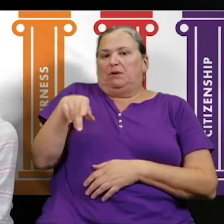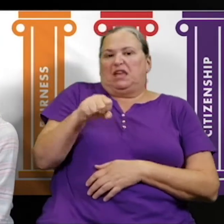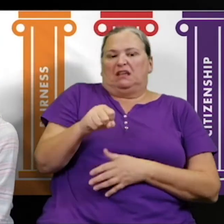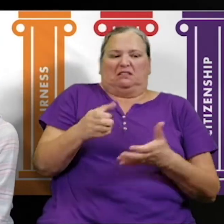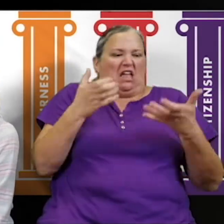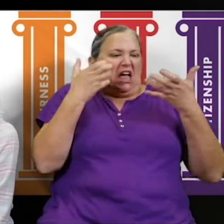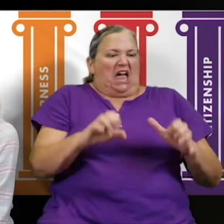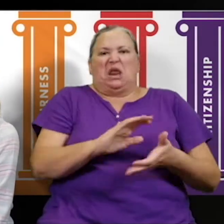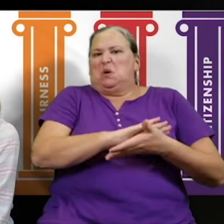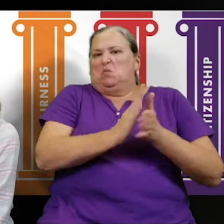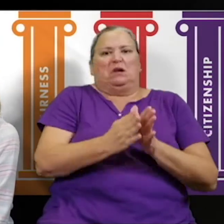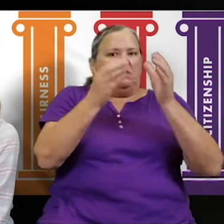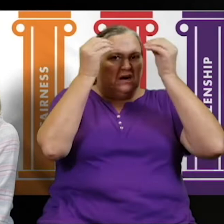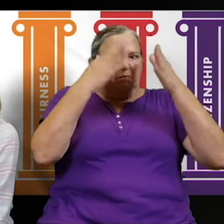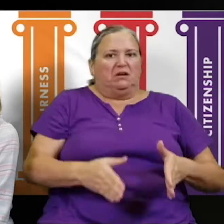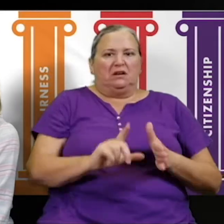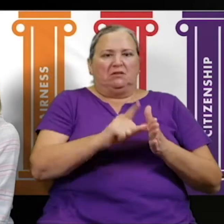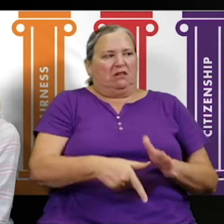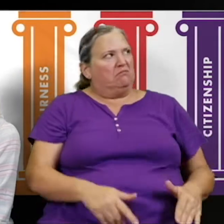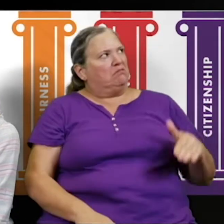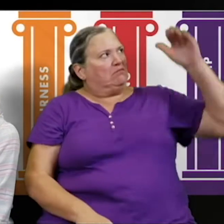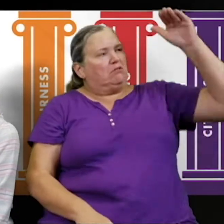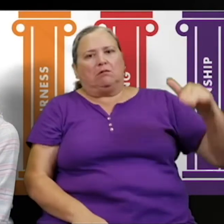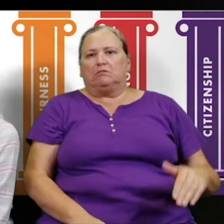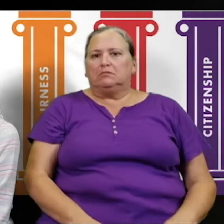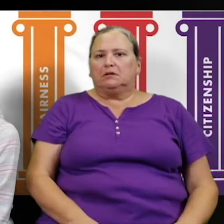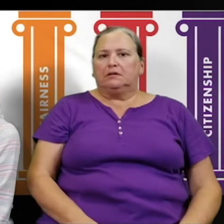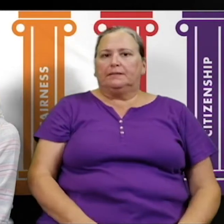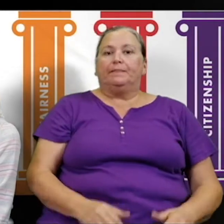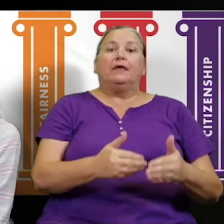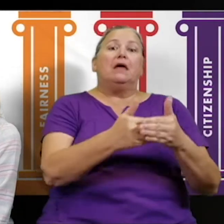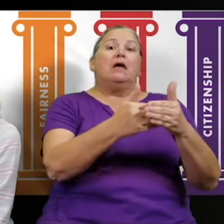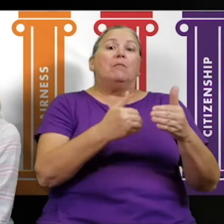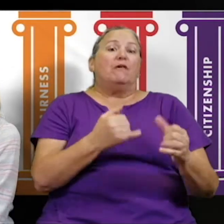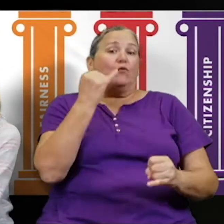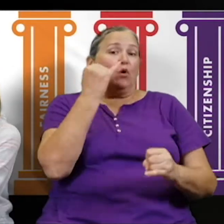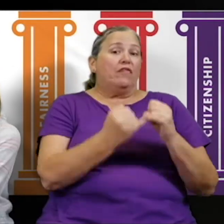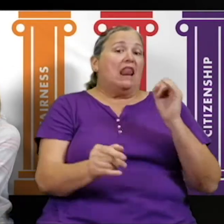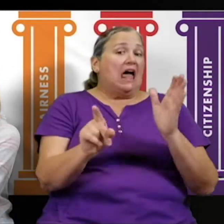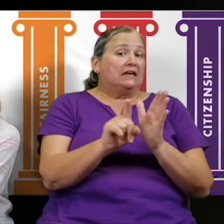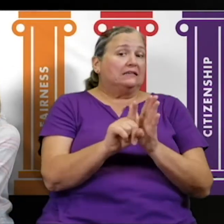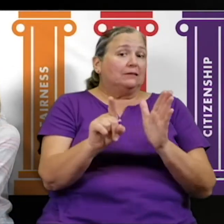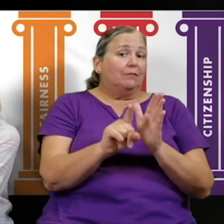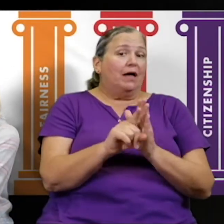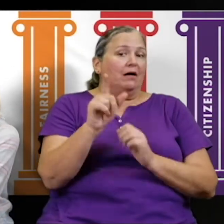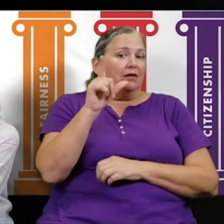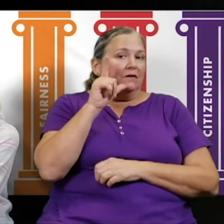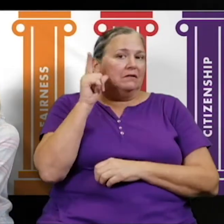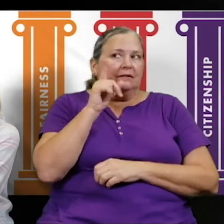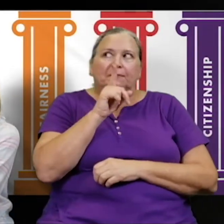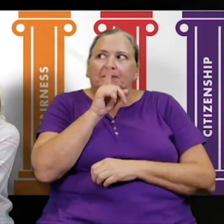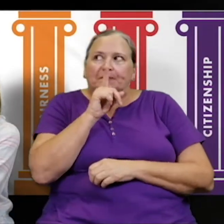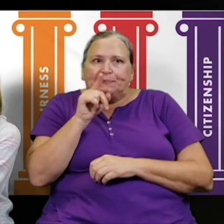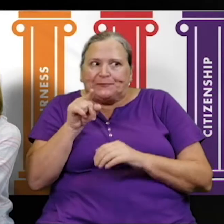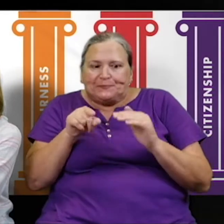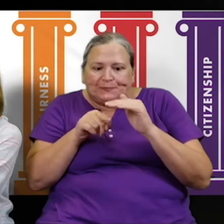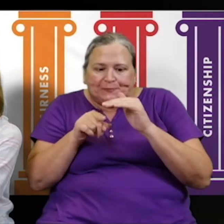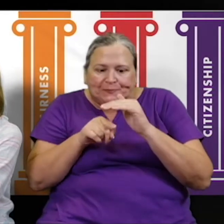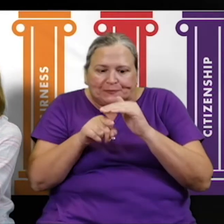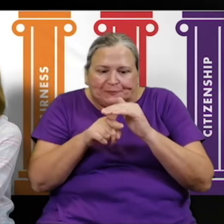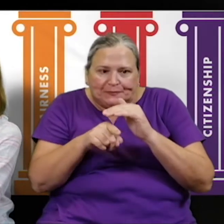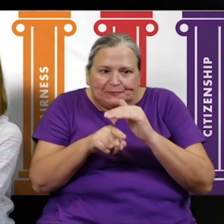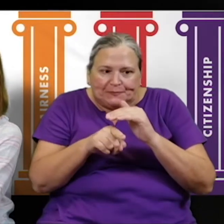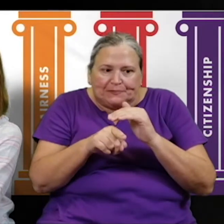a teacher when I grow up." Right before the last bell rang, Lily sneaked the drawing into